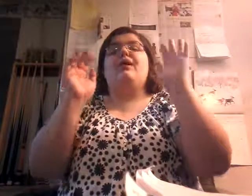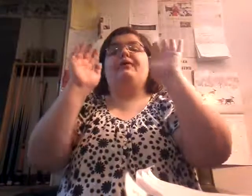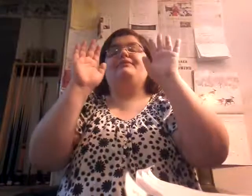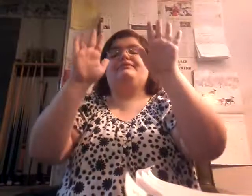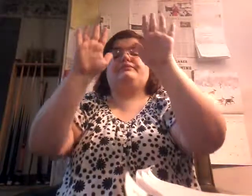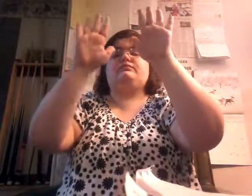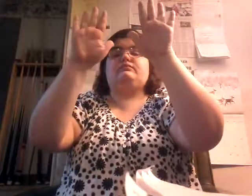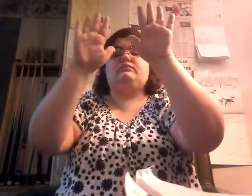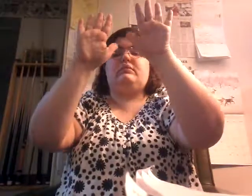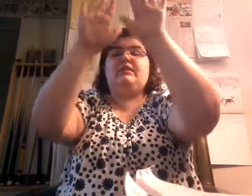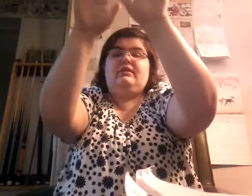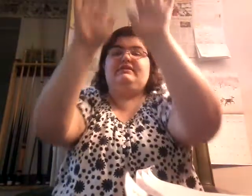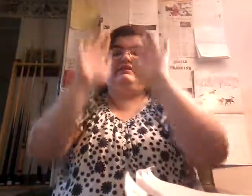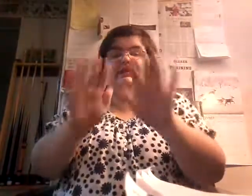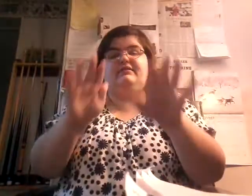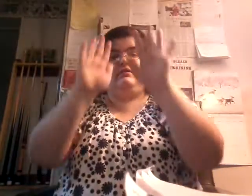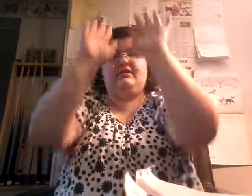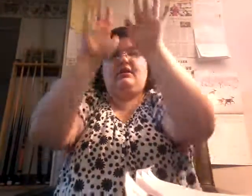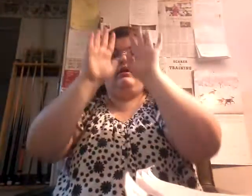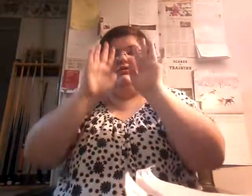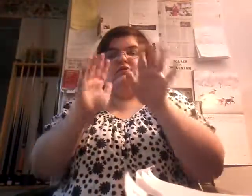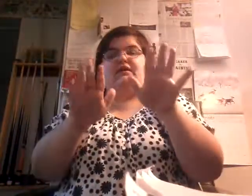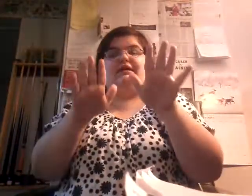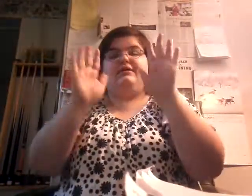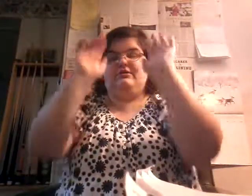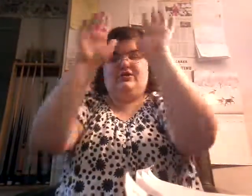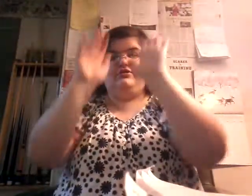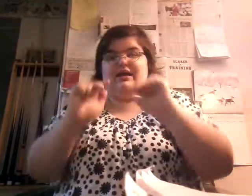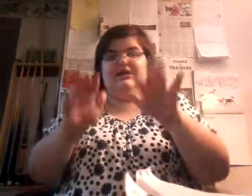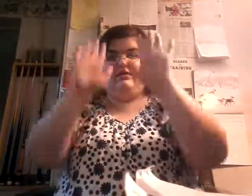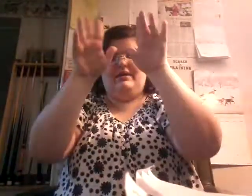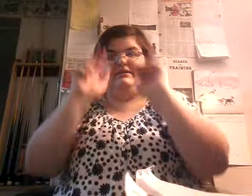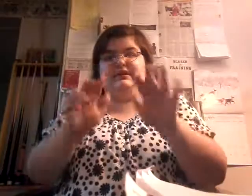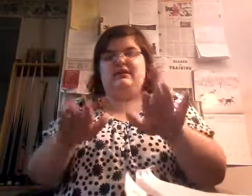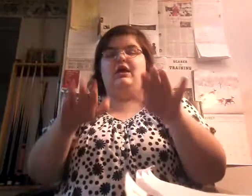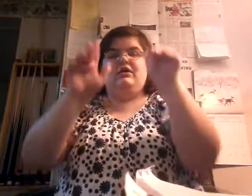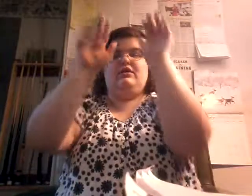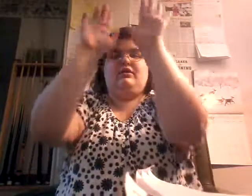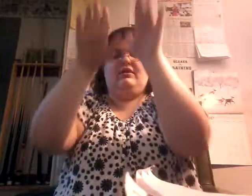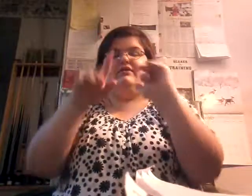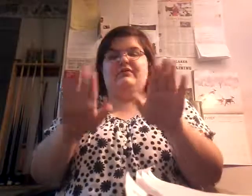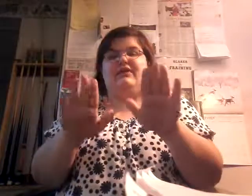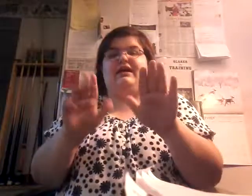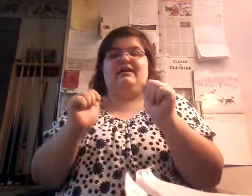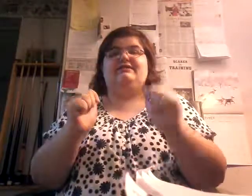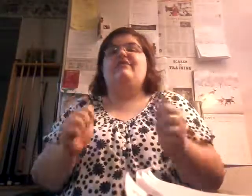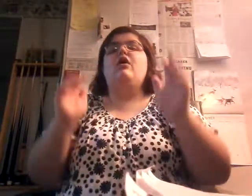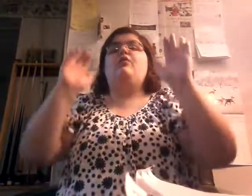Well, this is like you're great, you're amazing, you're wonderful, that kind of stuff.